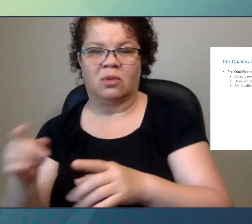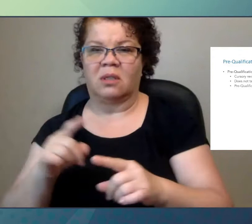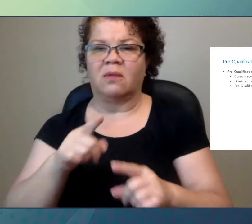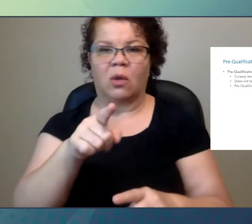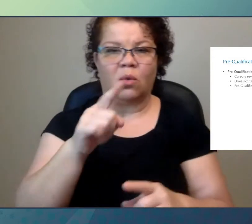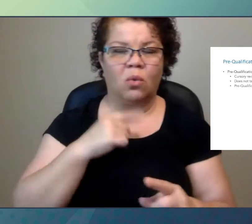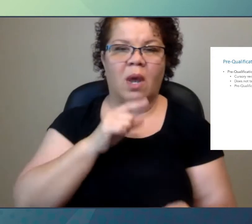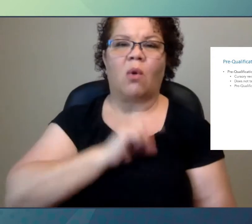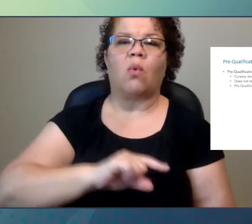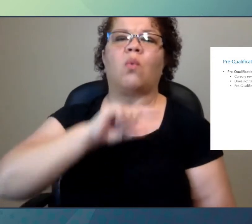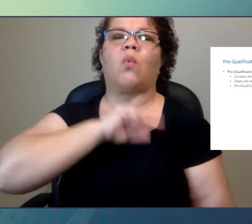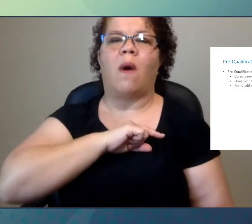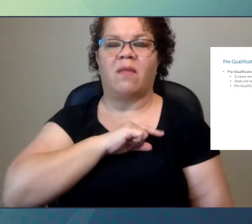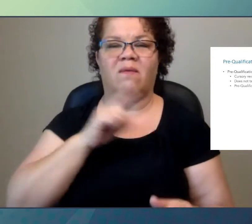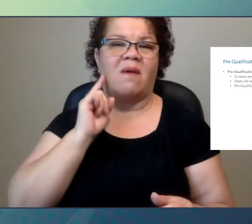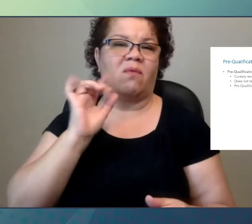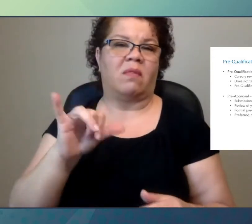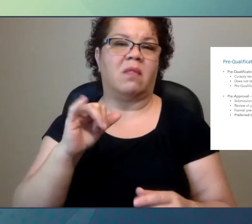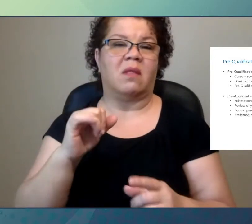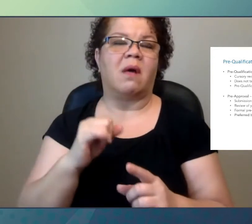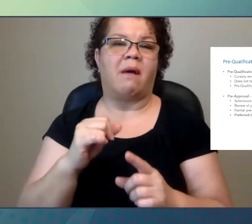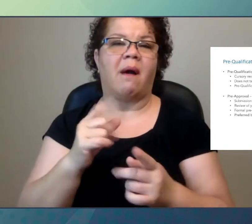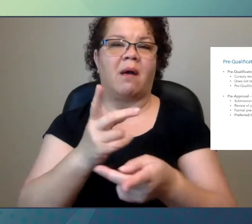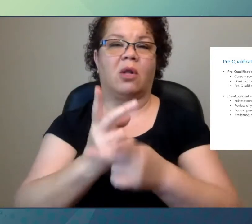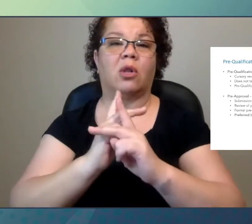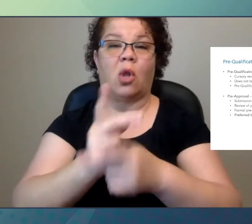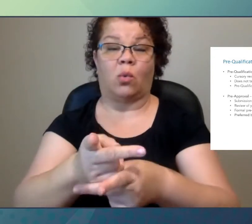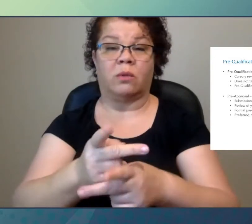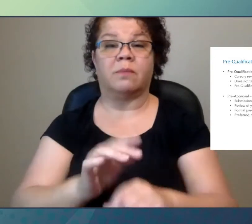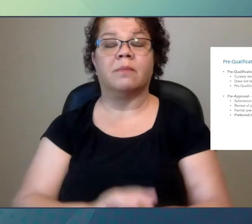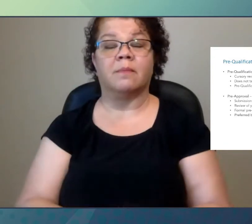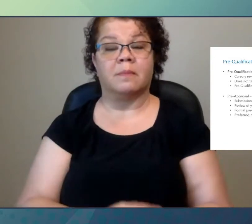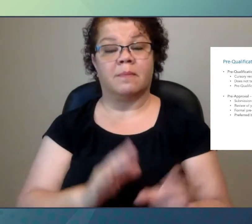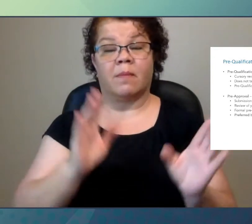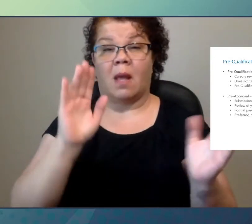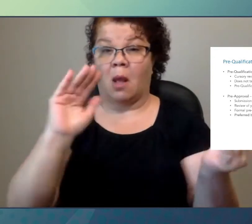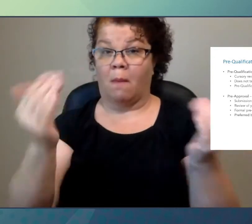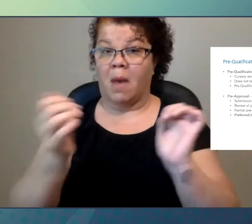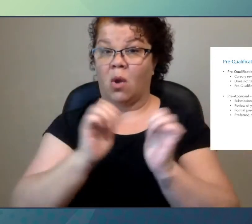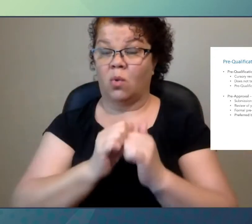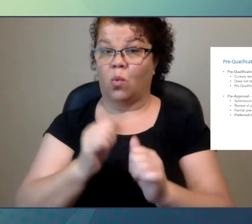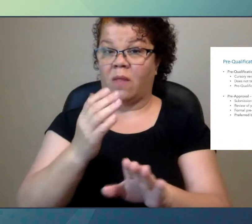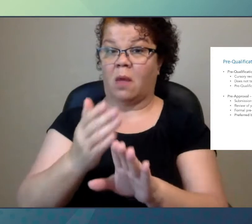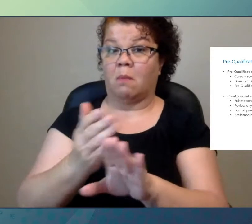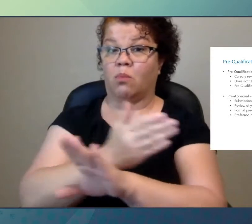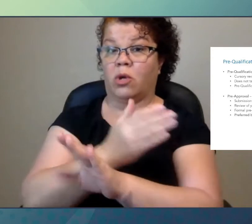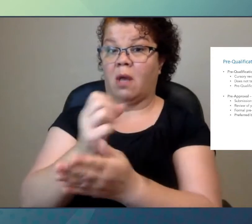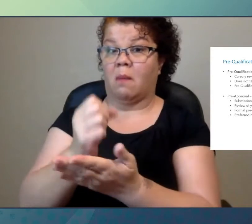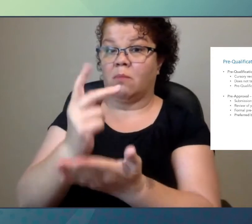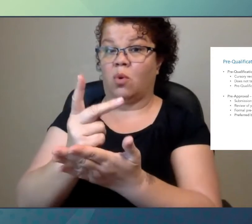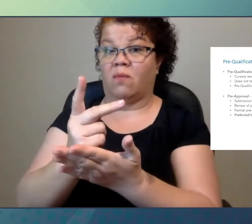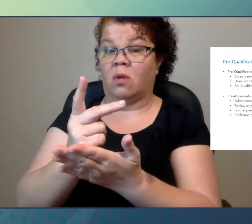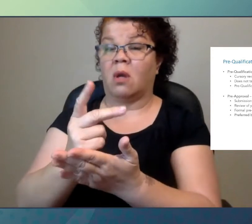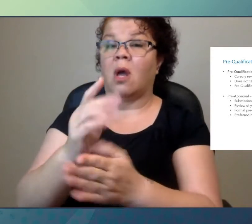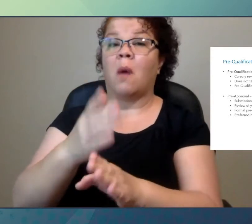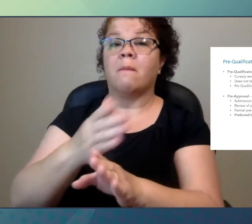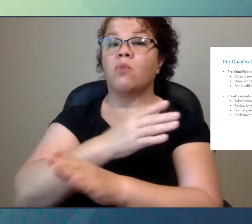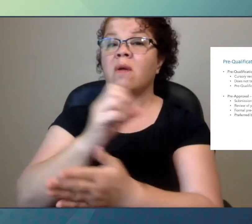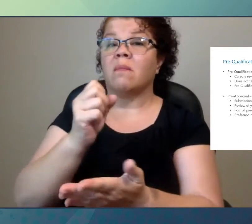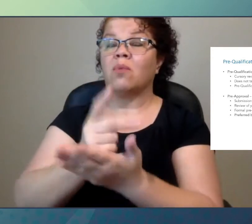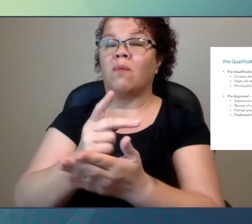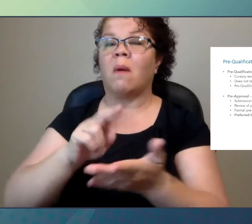qualified for the loan. A pre-approval, though, that gives you that assurance that you